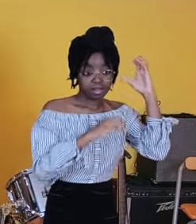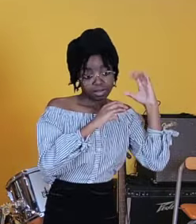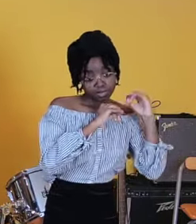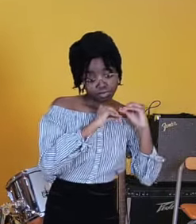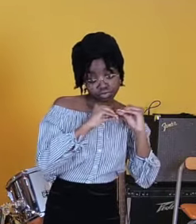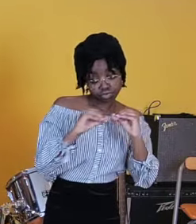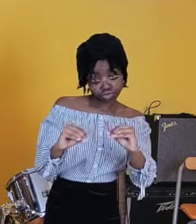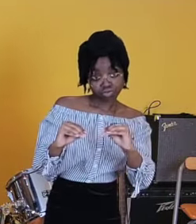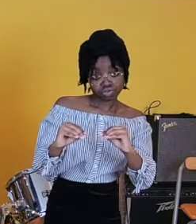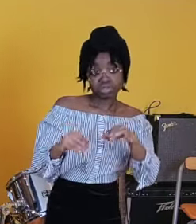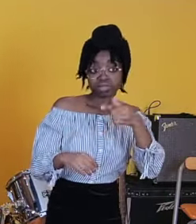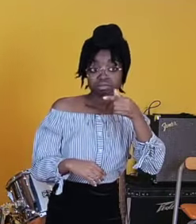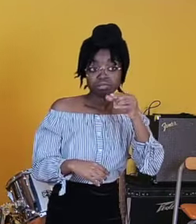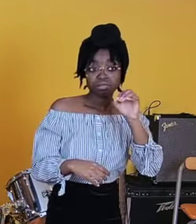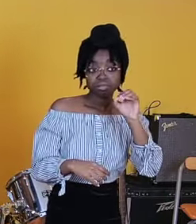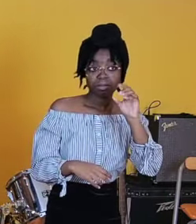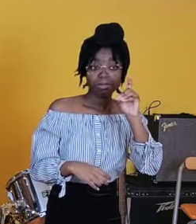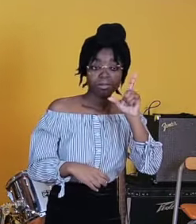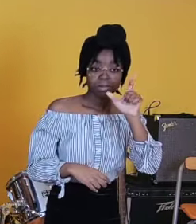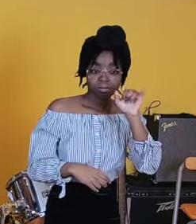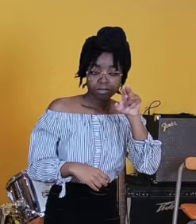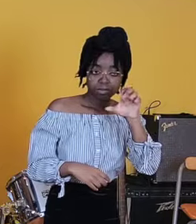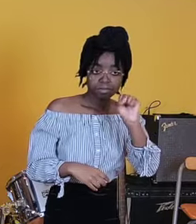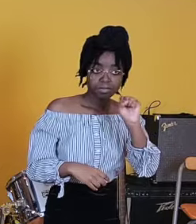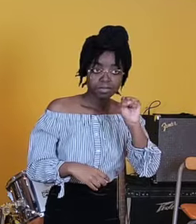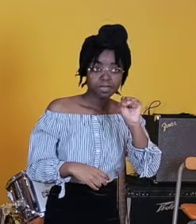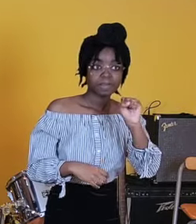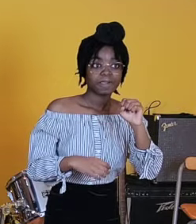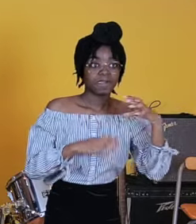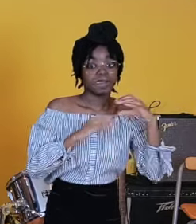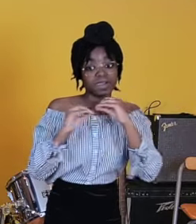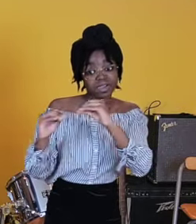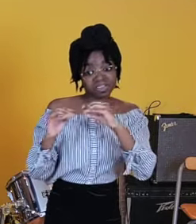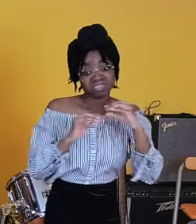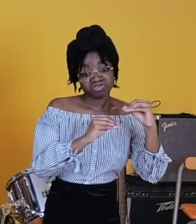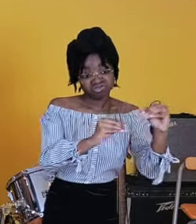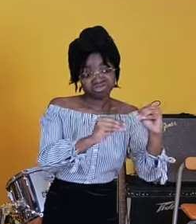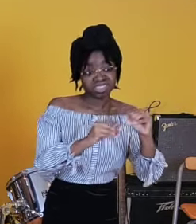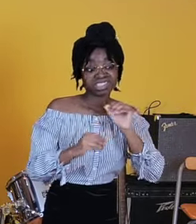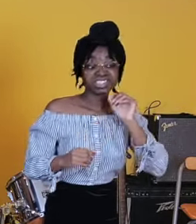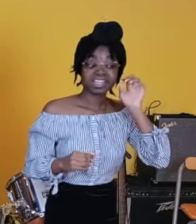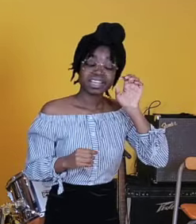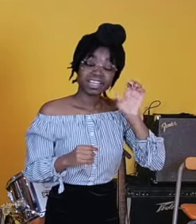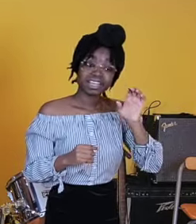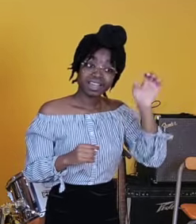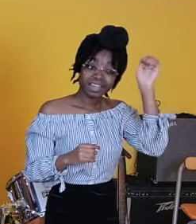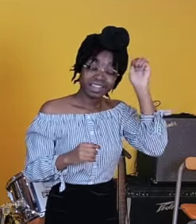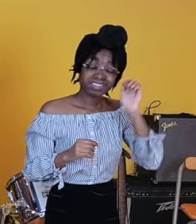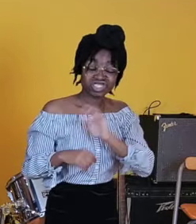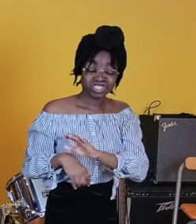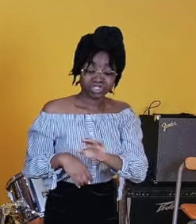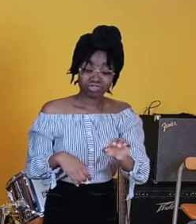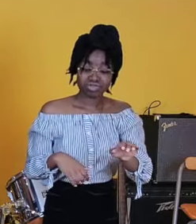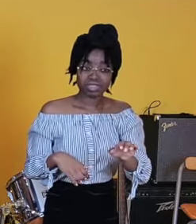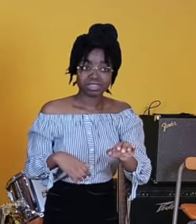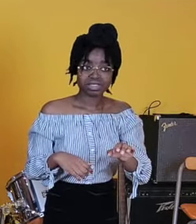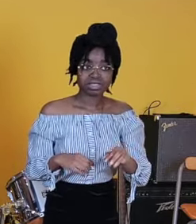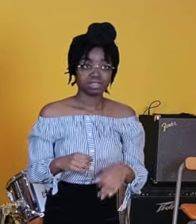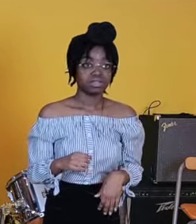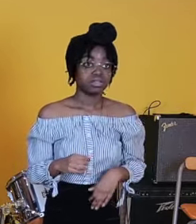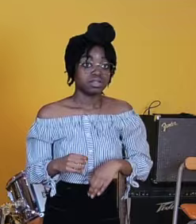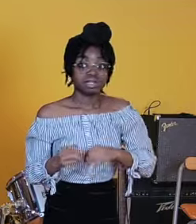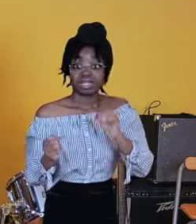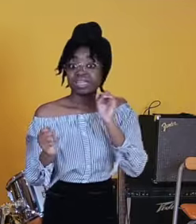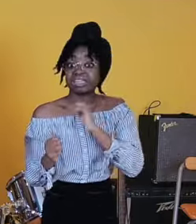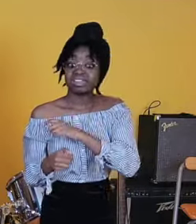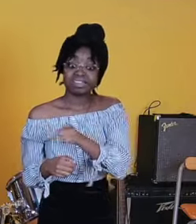some godliness to his children. One went the right way, the other one went the wrong way. But you know what? There's a lesson that we can learn from Adam as a